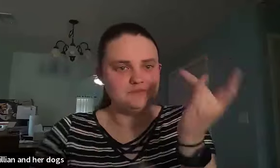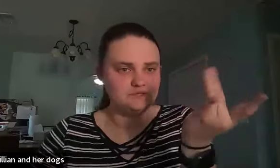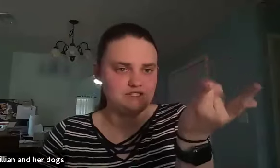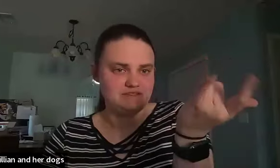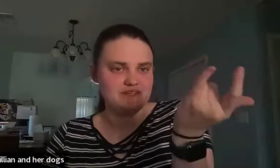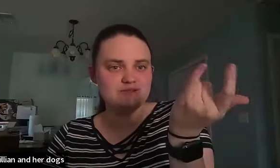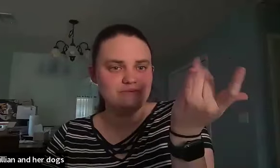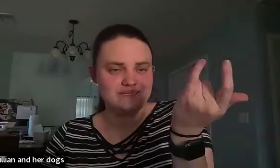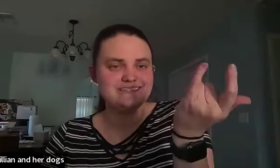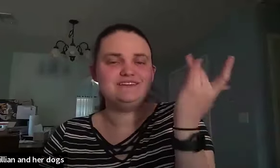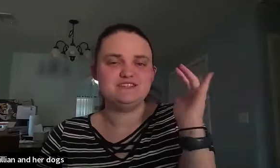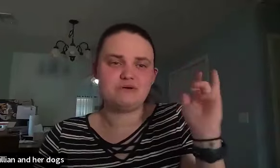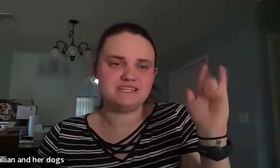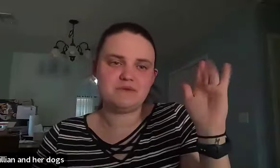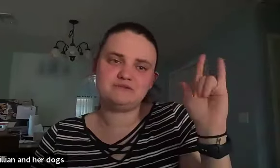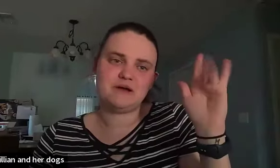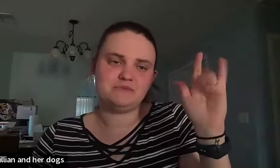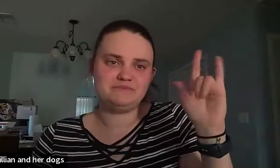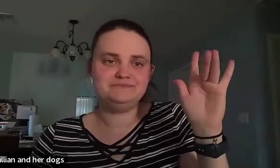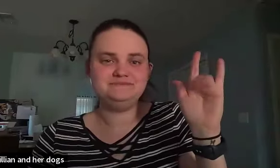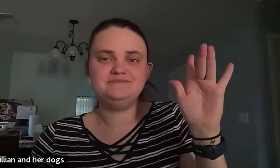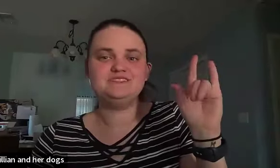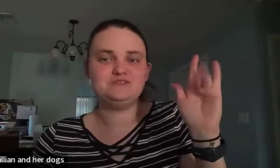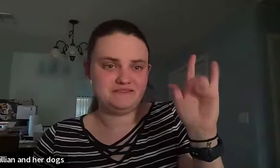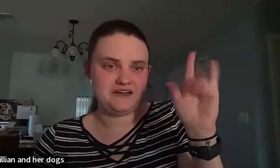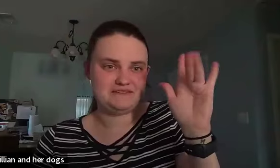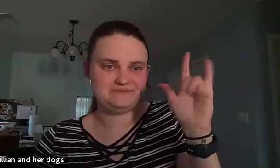webs was using this. So I always think about Spider-Man. 25.